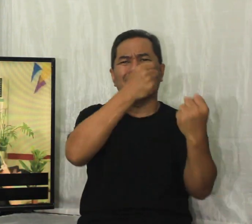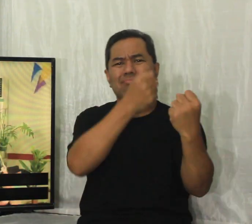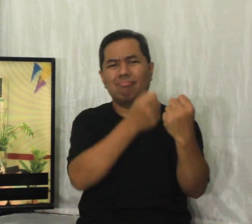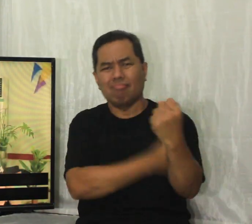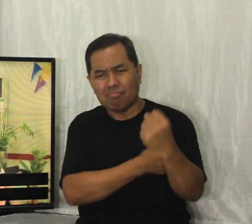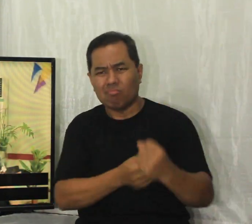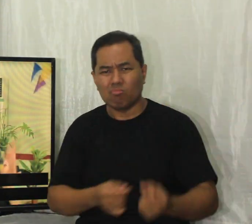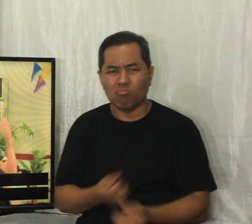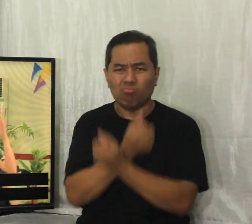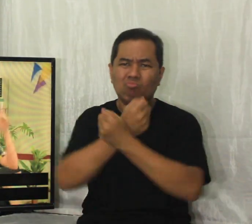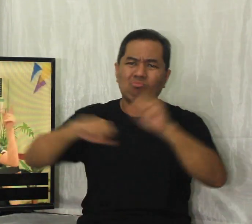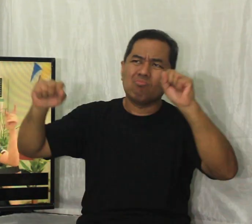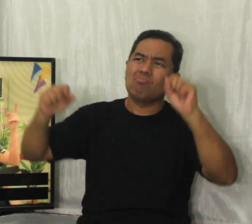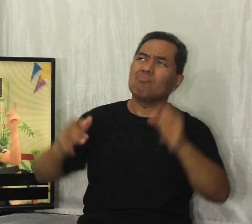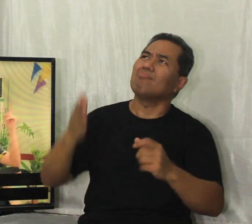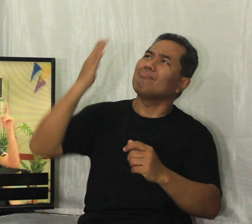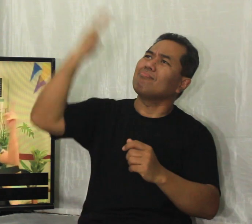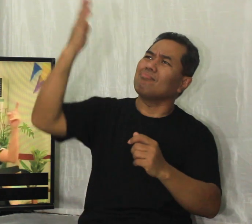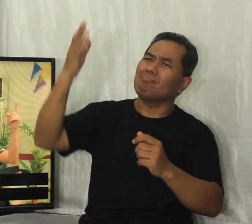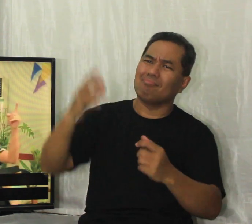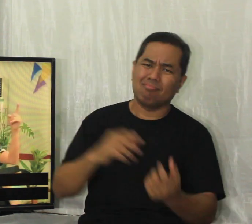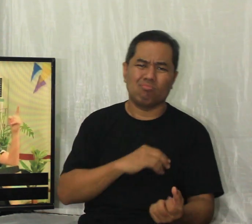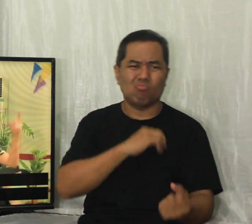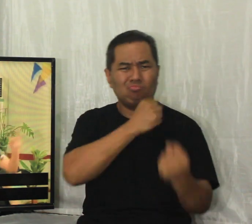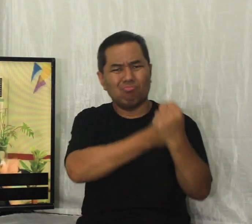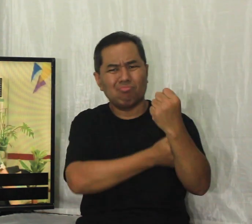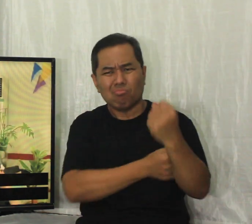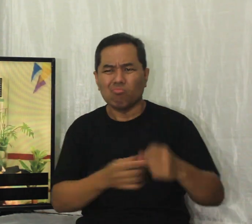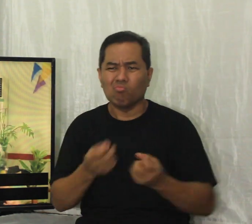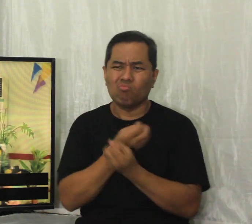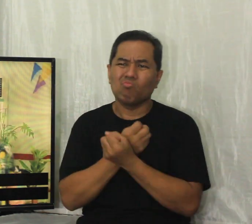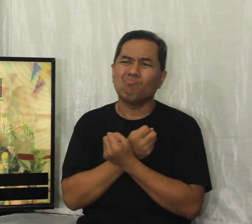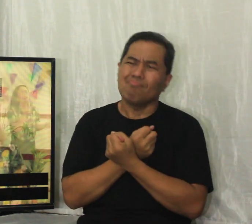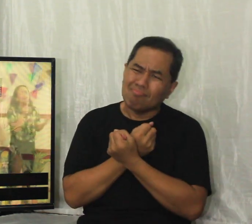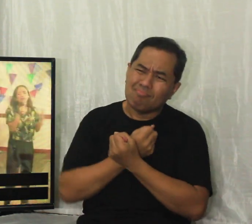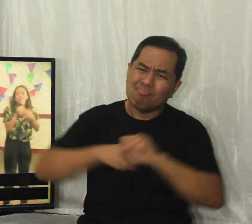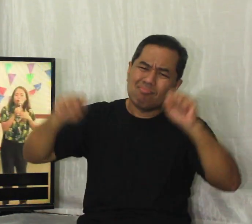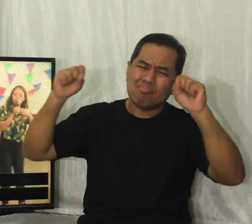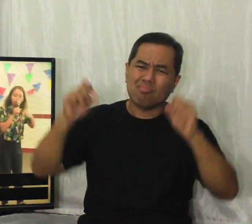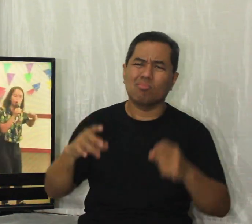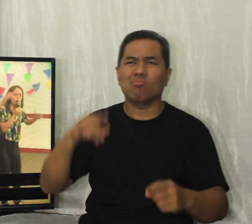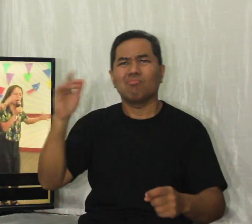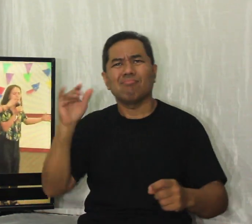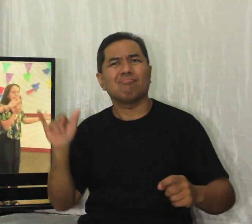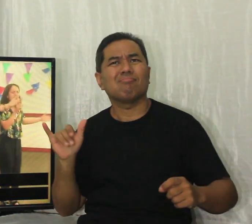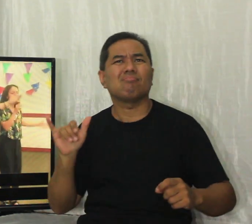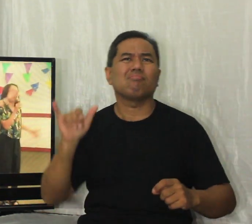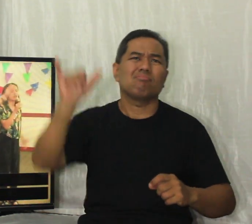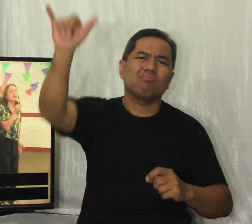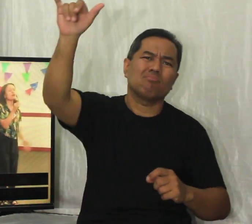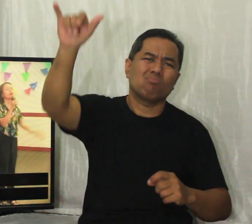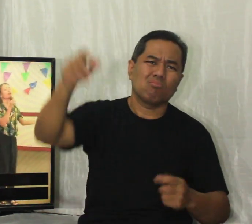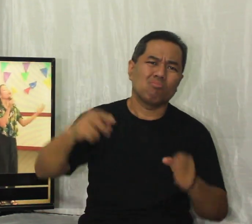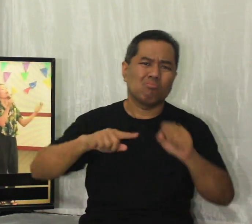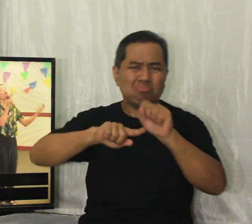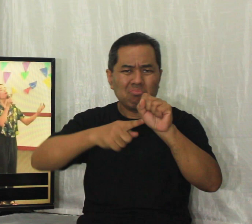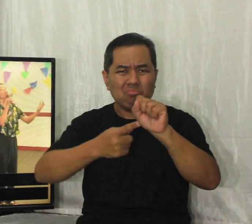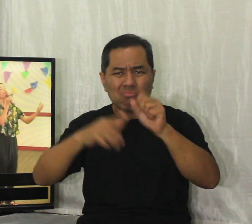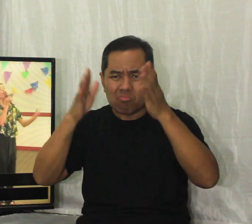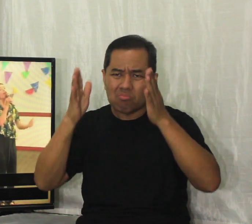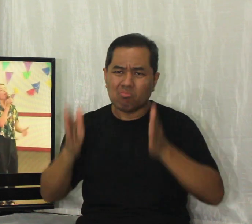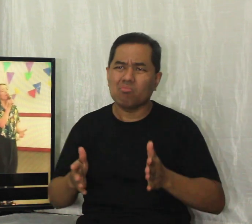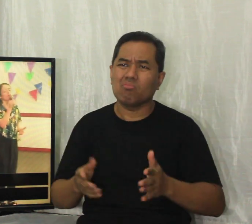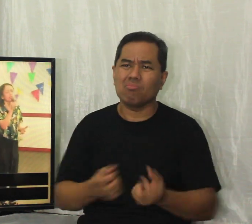to save. He is mighty to save. Forever,